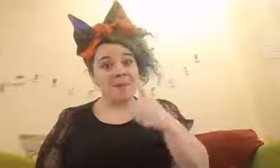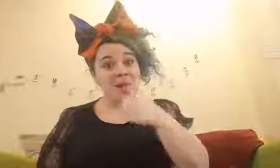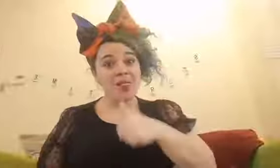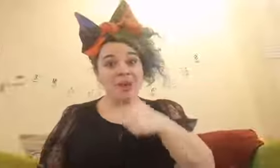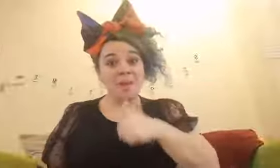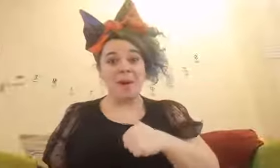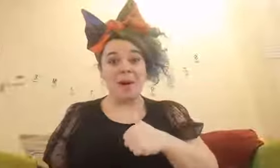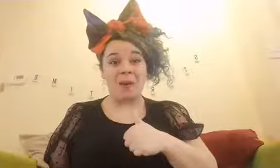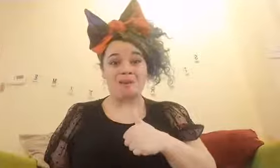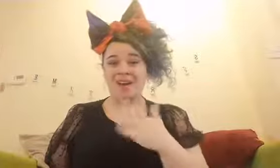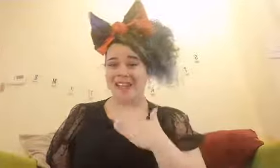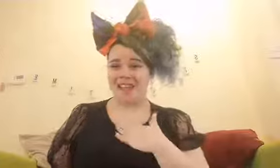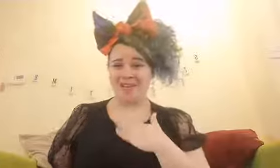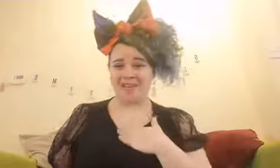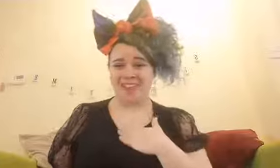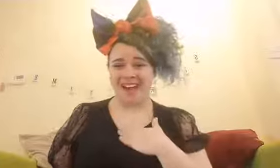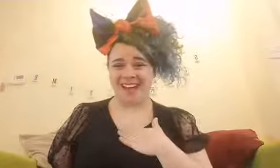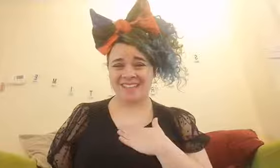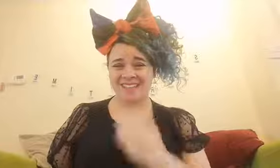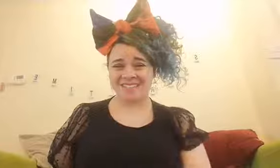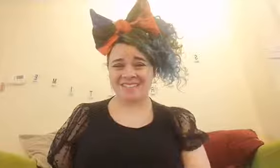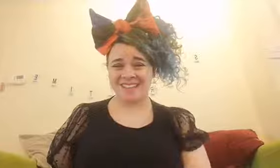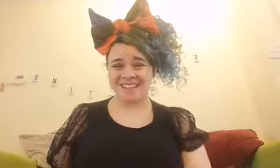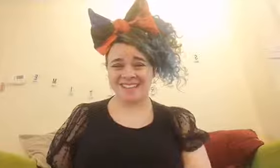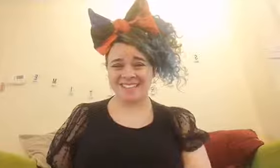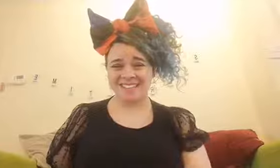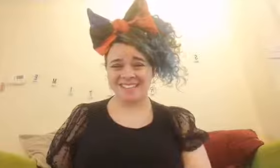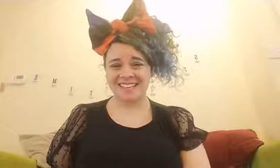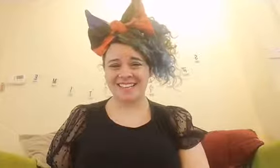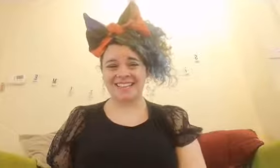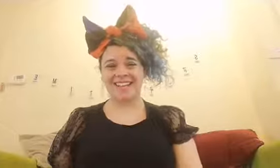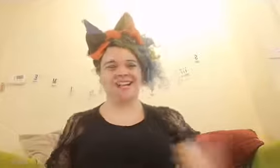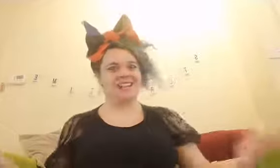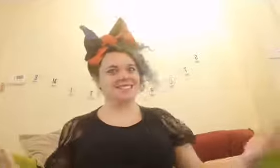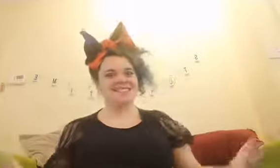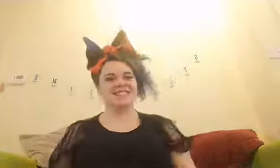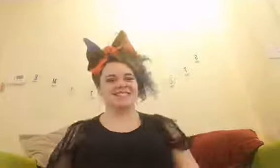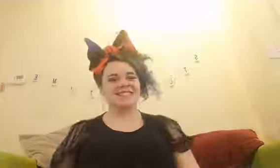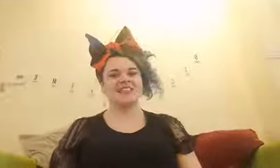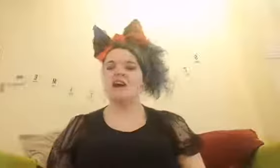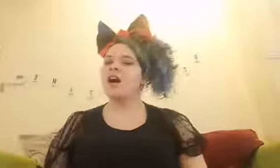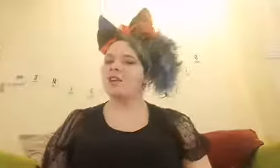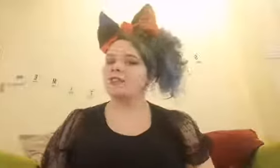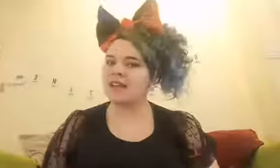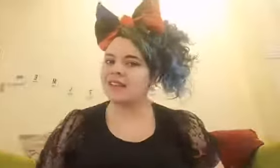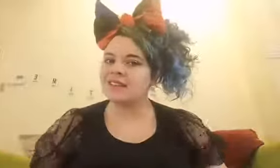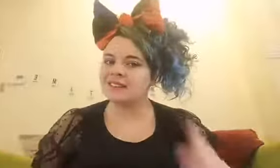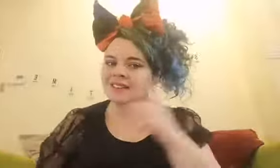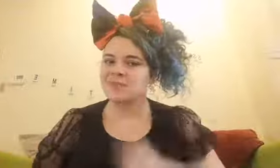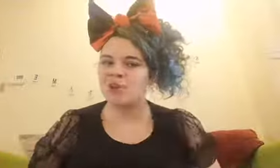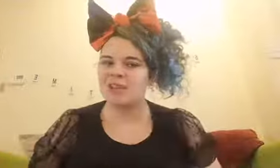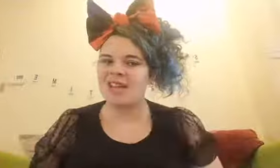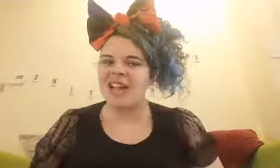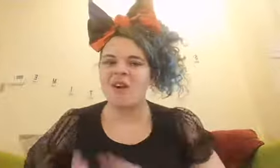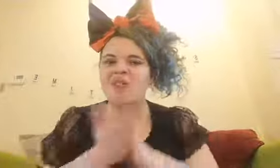rainbow lollipops. I love that. That's really nice, Dahlia. Hand sanitizer. I think that's probably how they